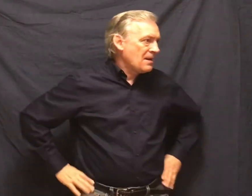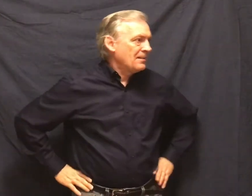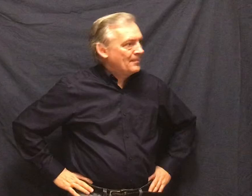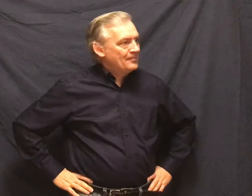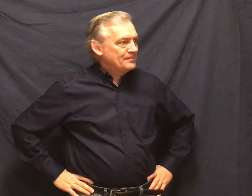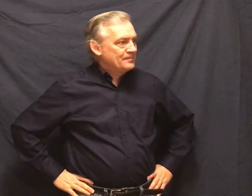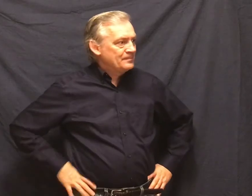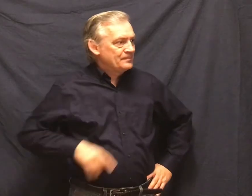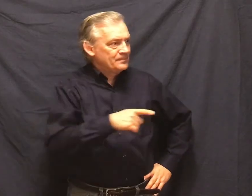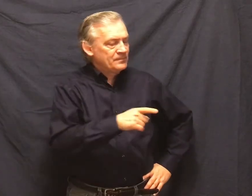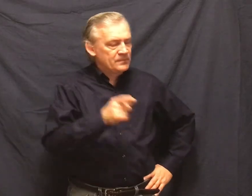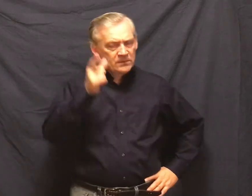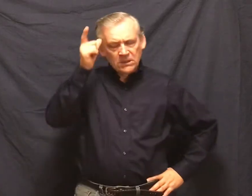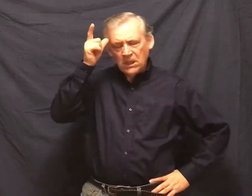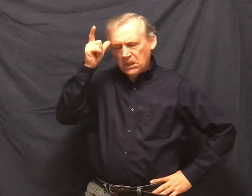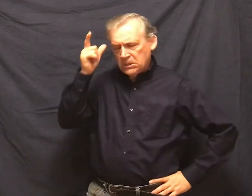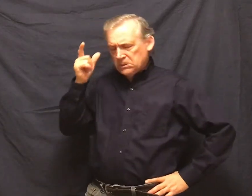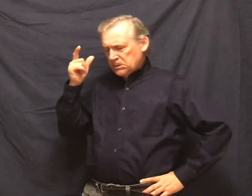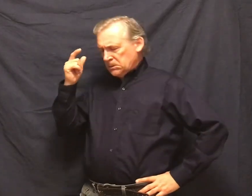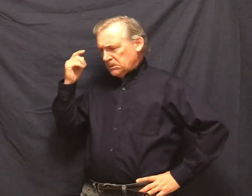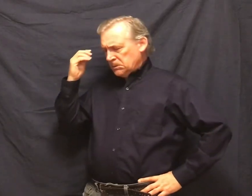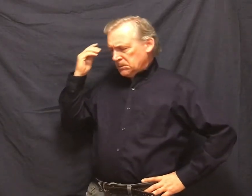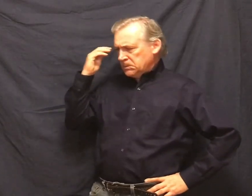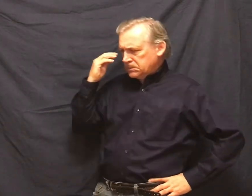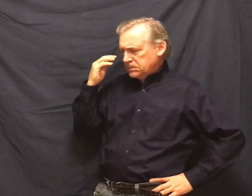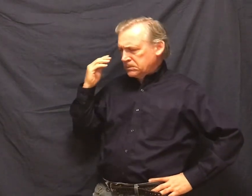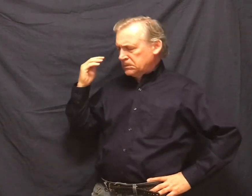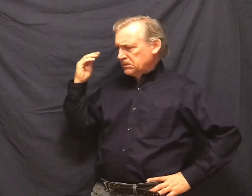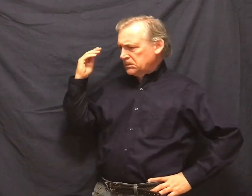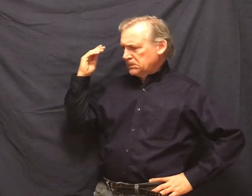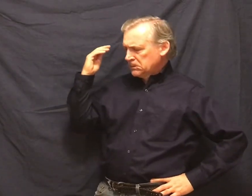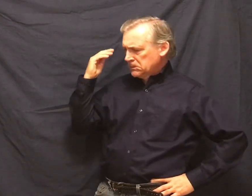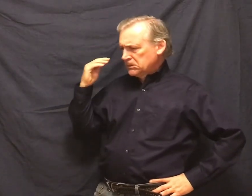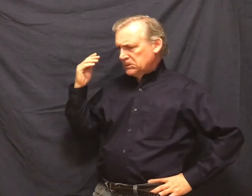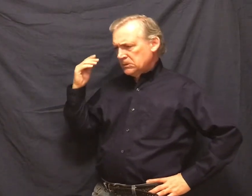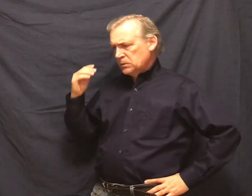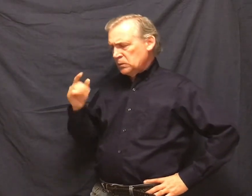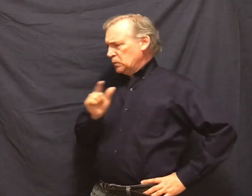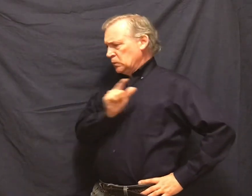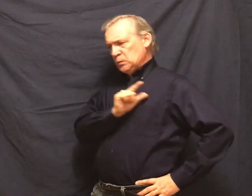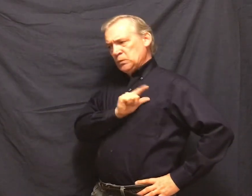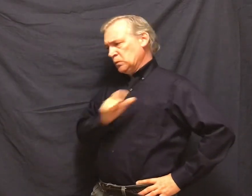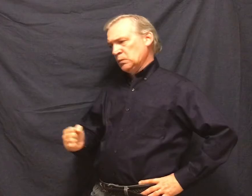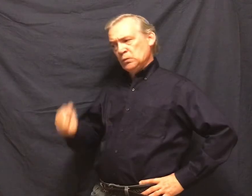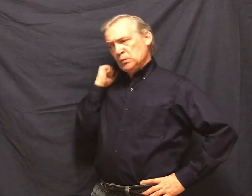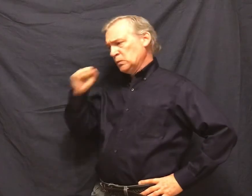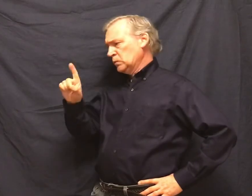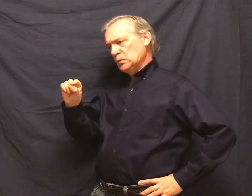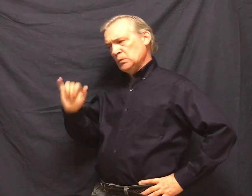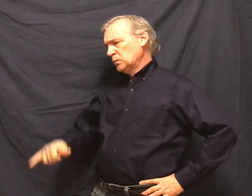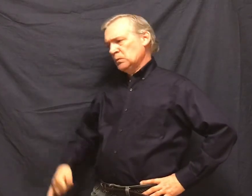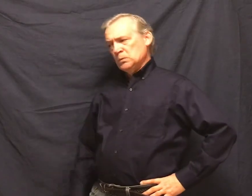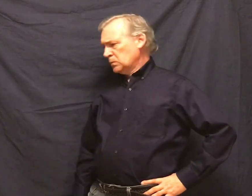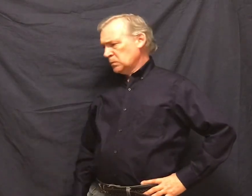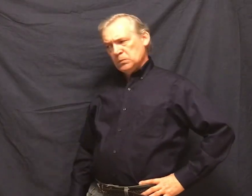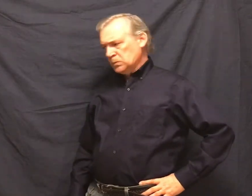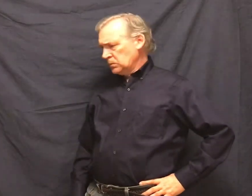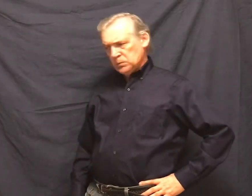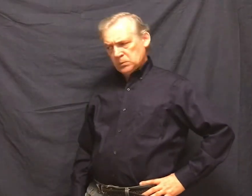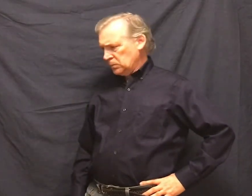Lenny struggled to understand. George won't do nothing like that, he repeated. George is